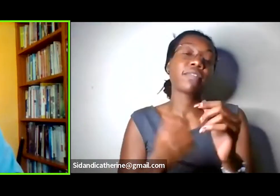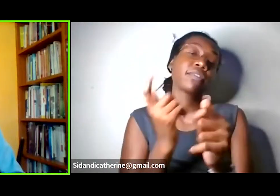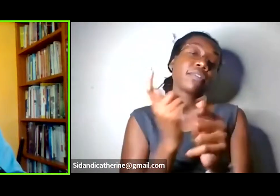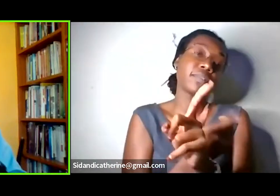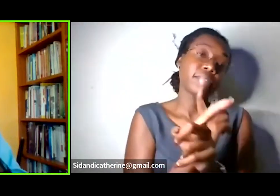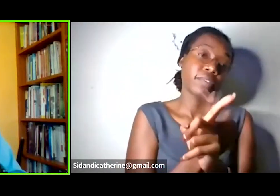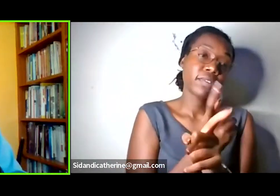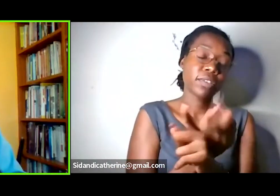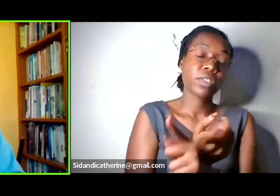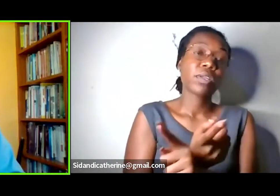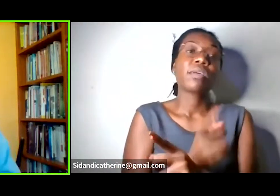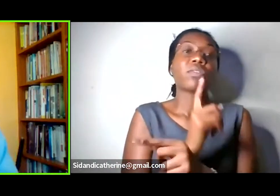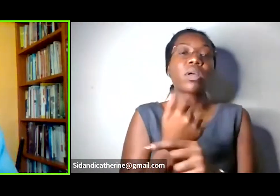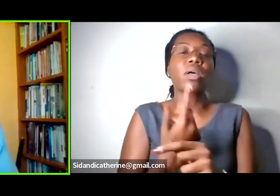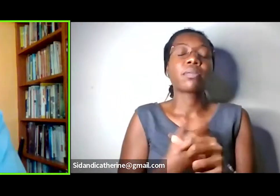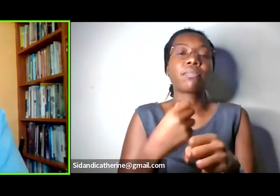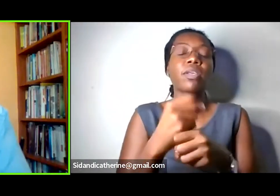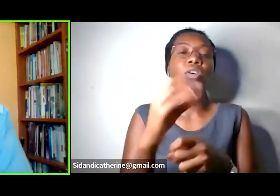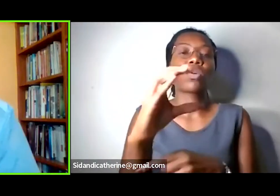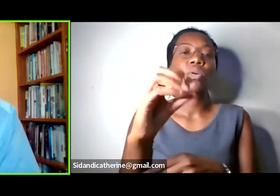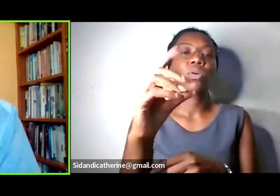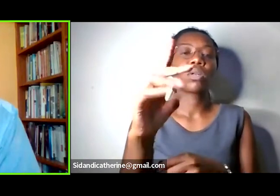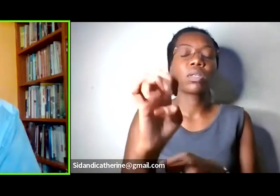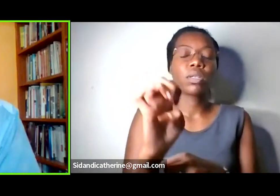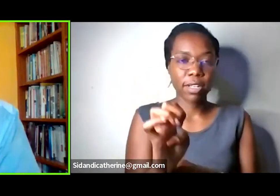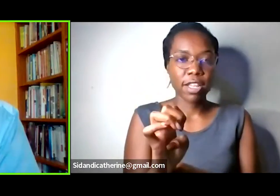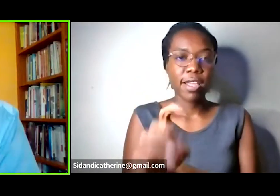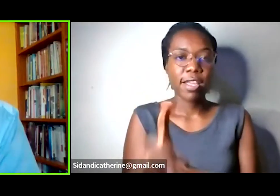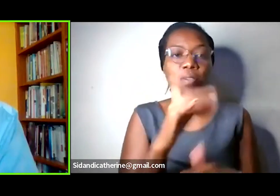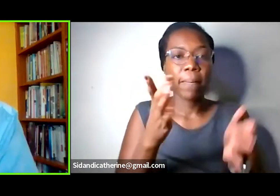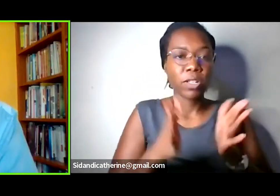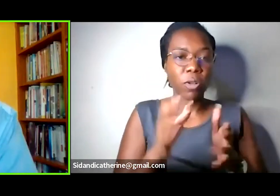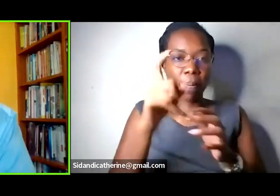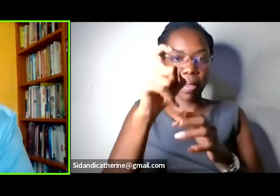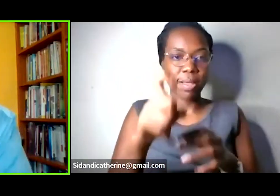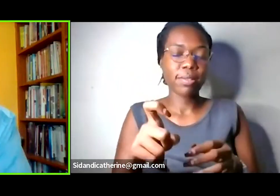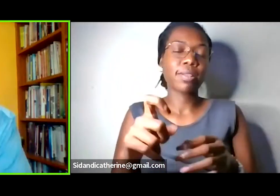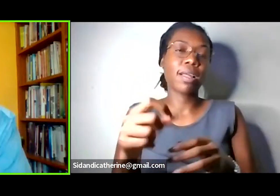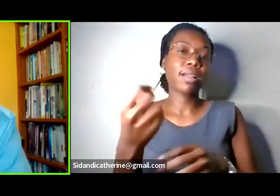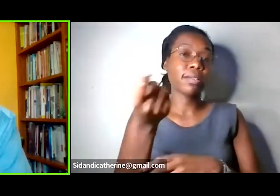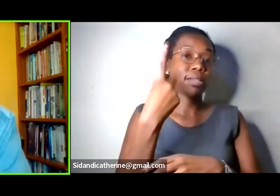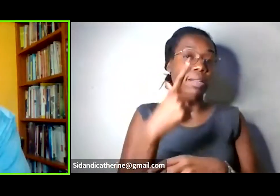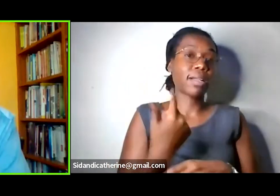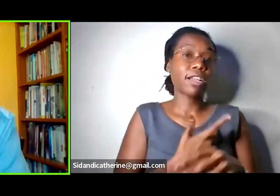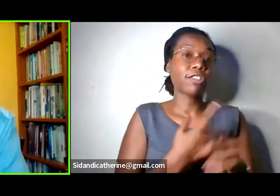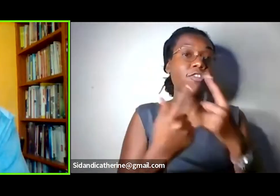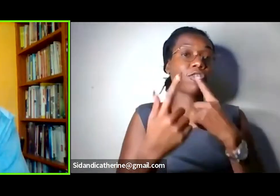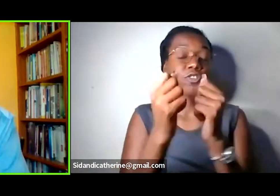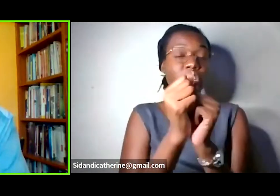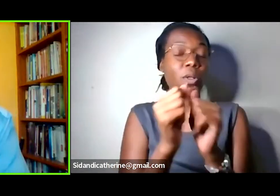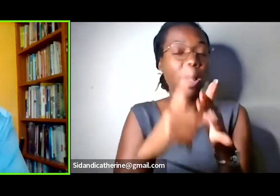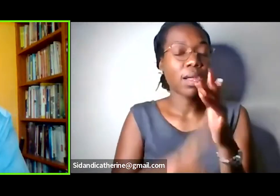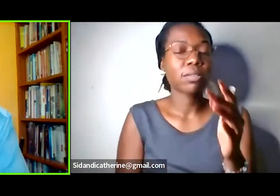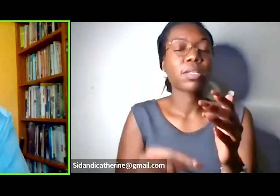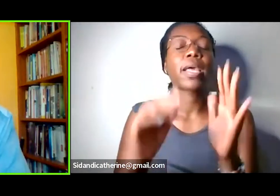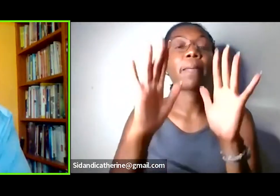should you be talking to every customer? Should you be talking to everybody? You can talk to different